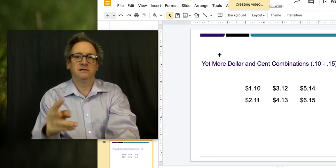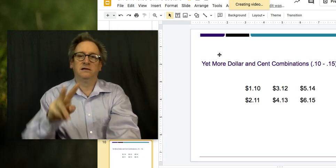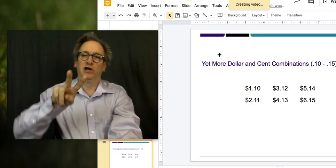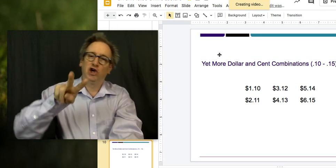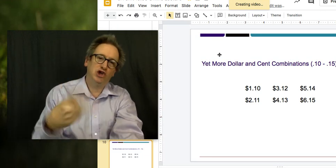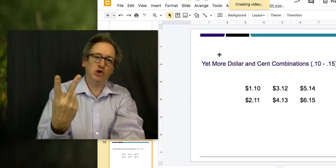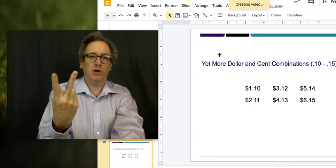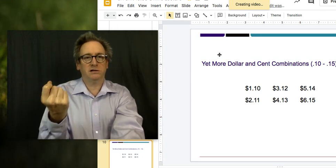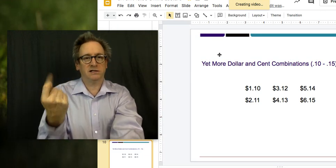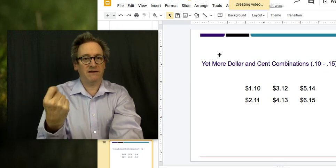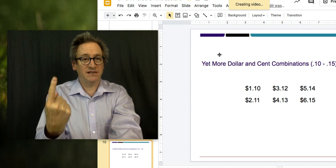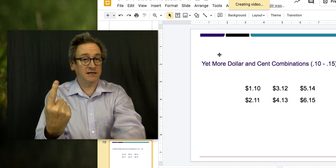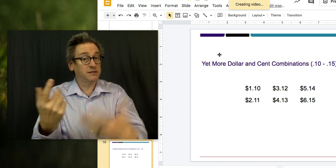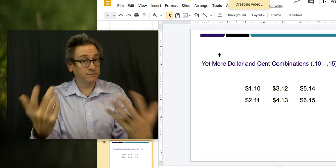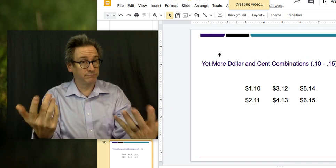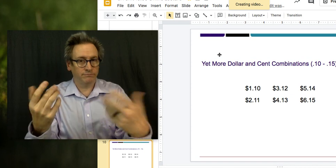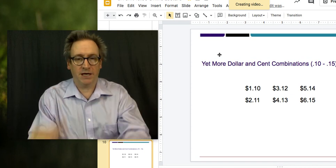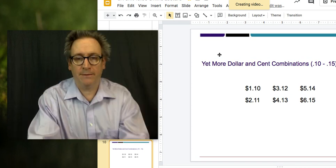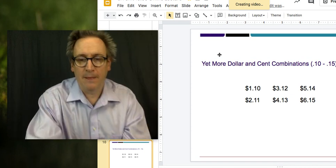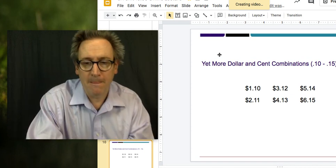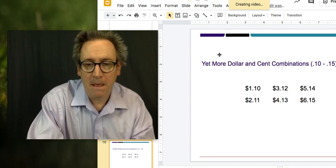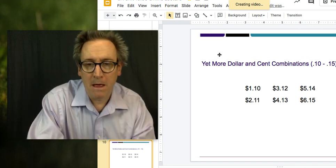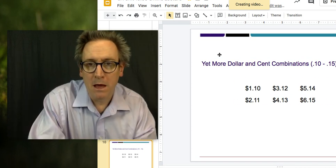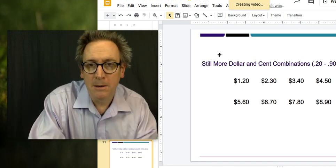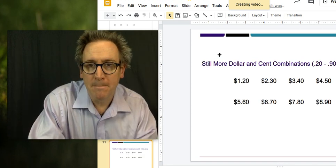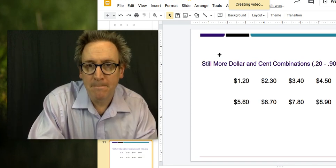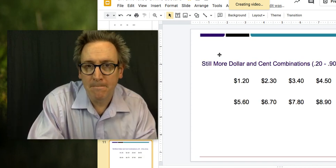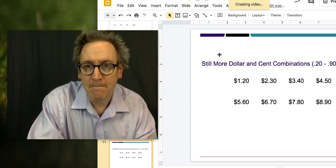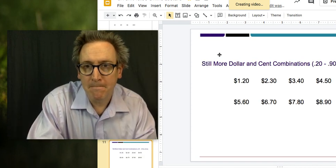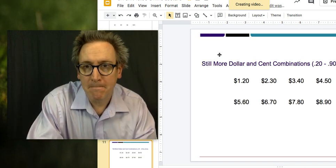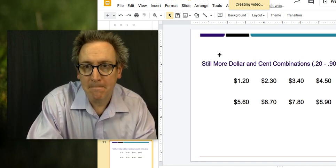$5.14, $2.11. Okay.